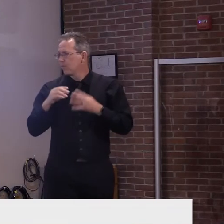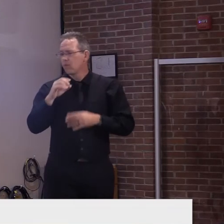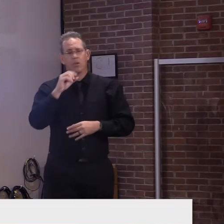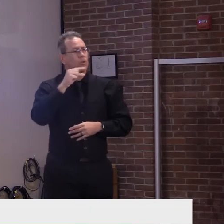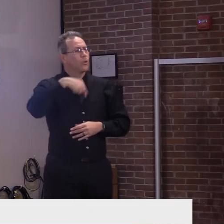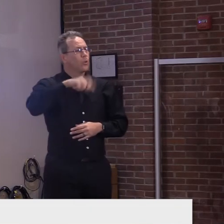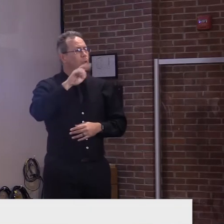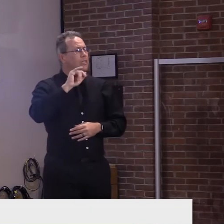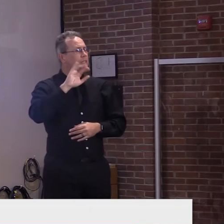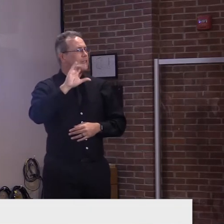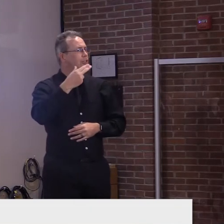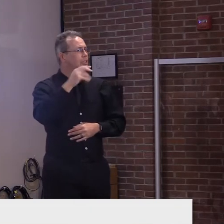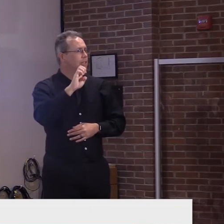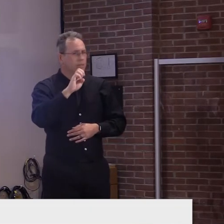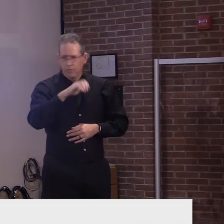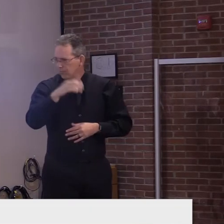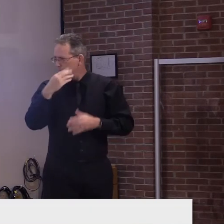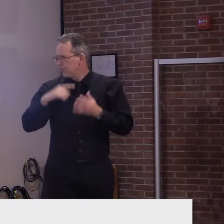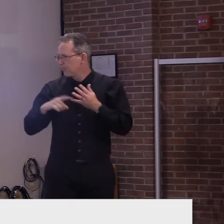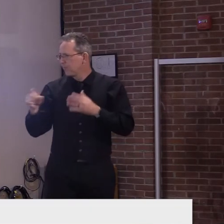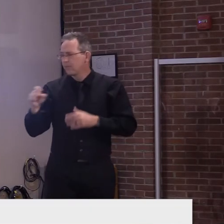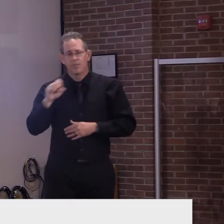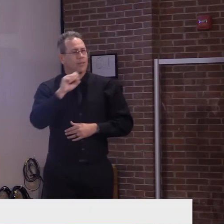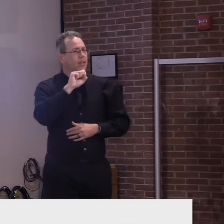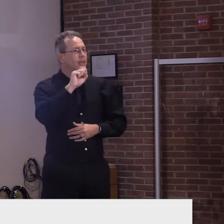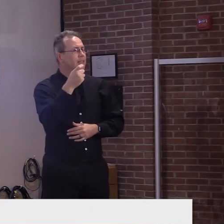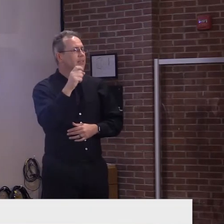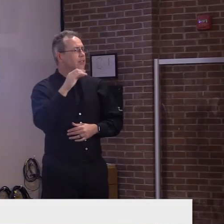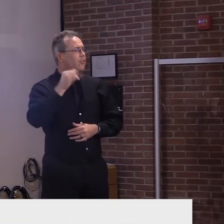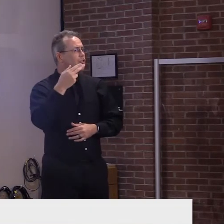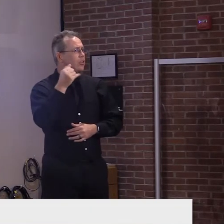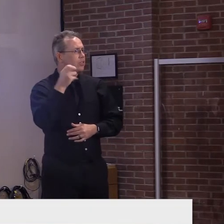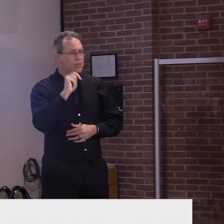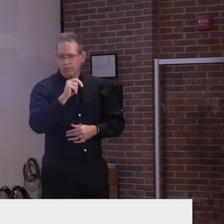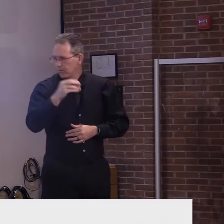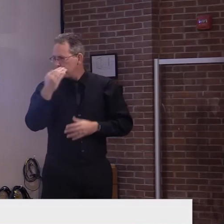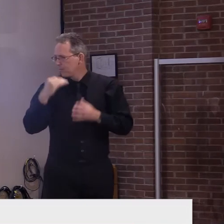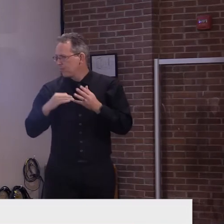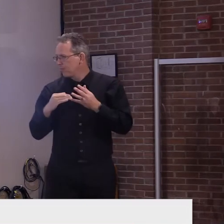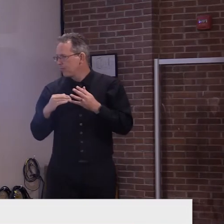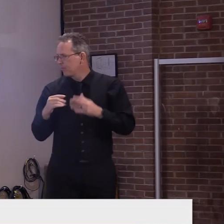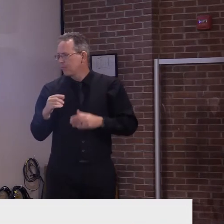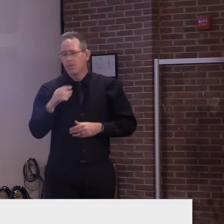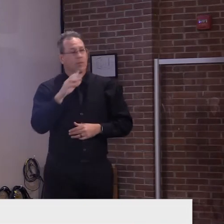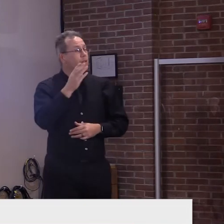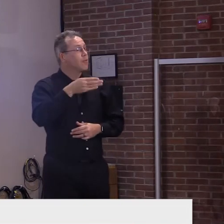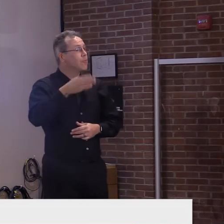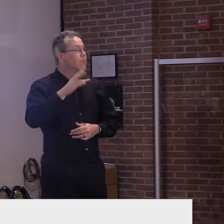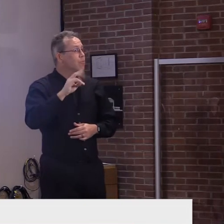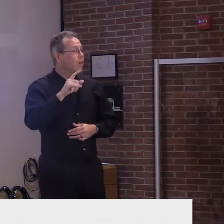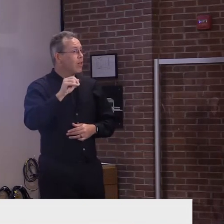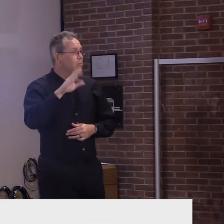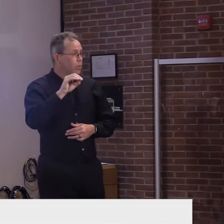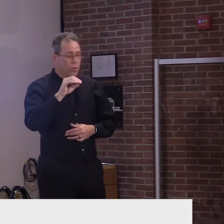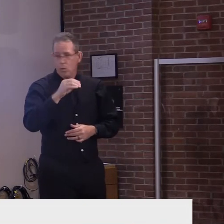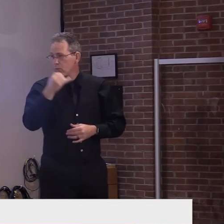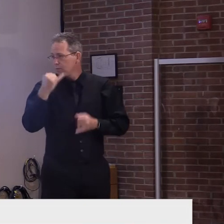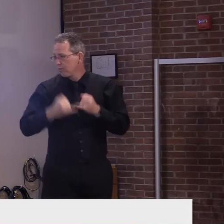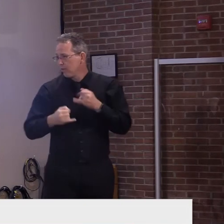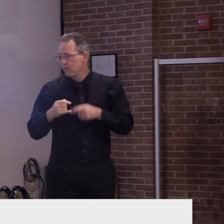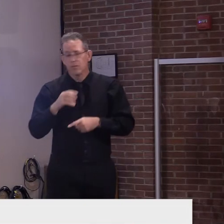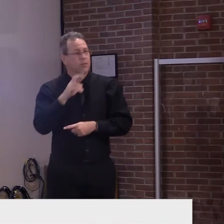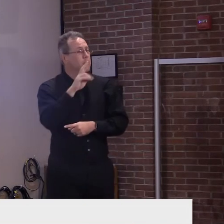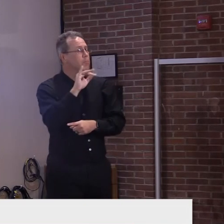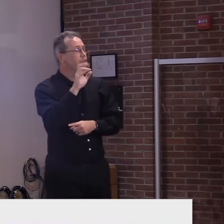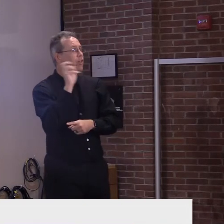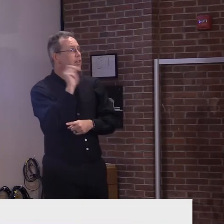Cambridge Rescue Station in Jeffersonville, the Queechee Balloon Festival in Queechee, the Champlain Valley Fair in Essex Junction again,